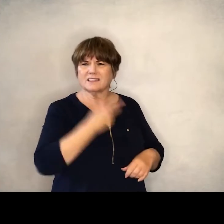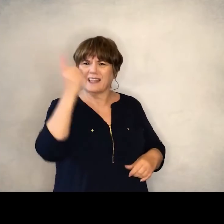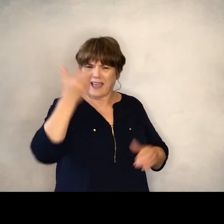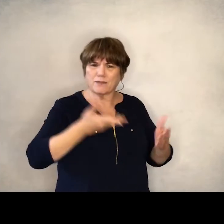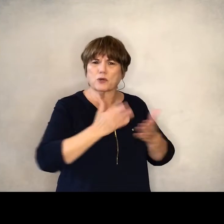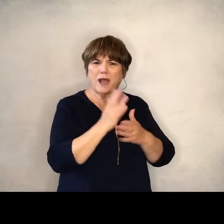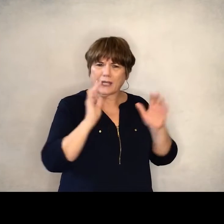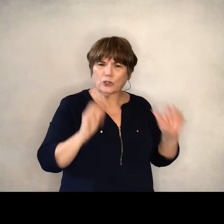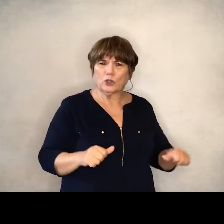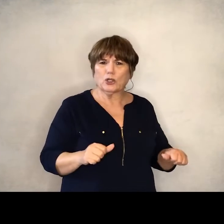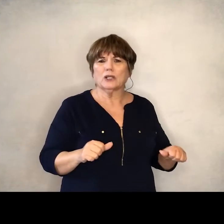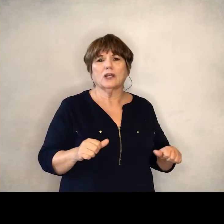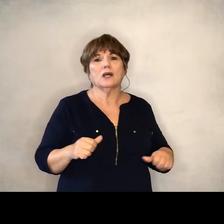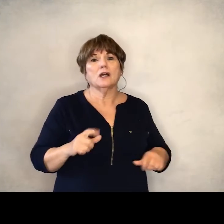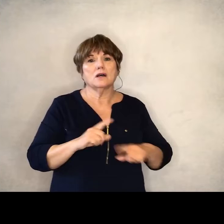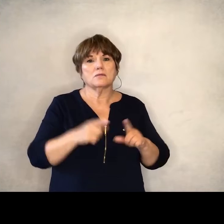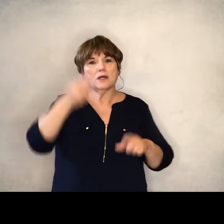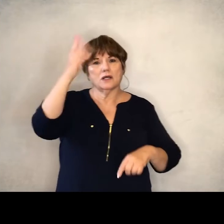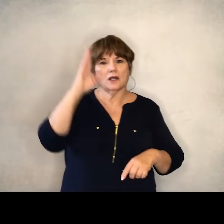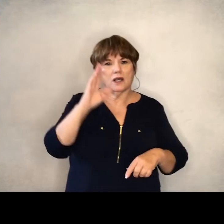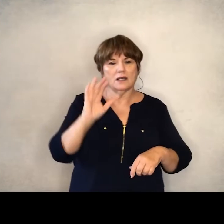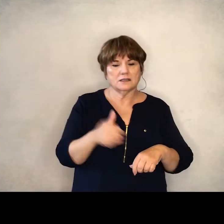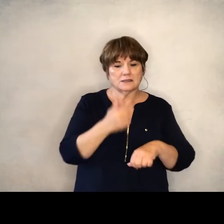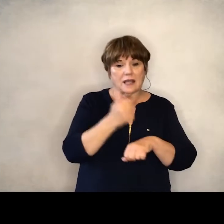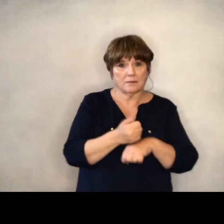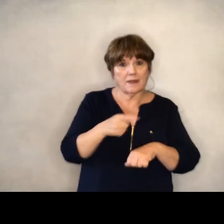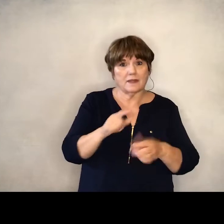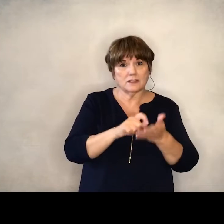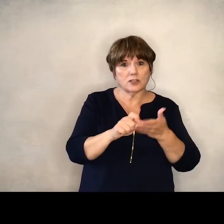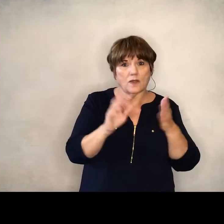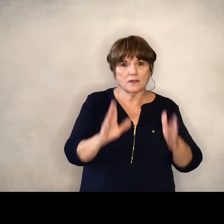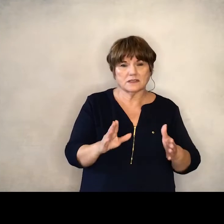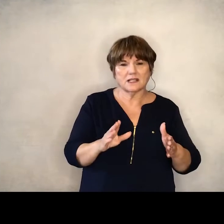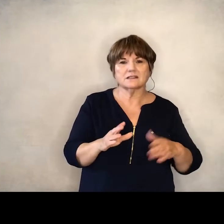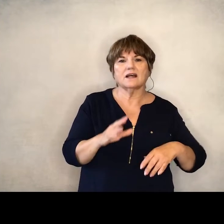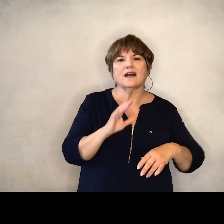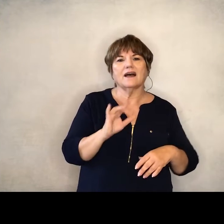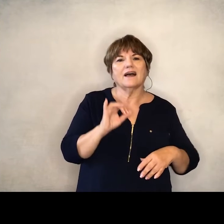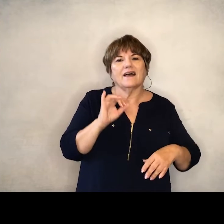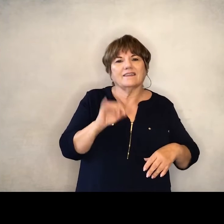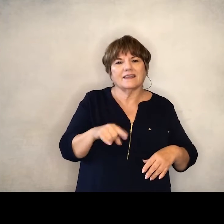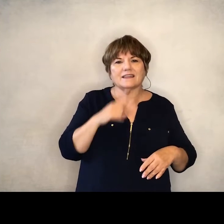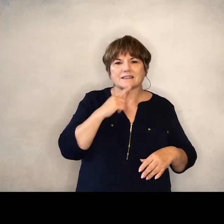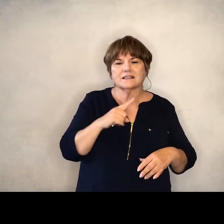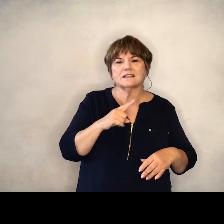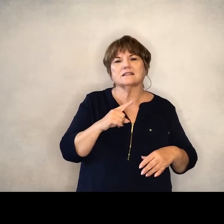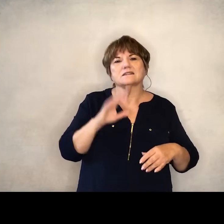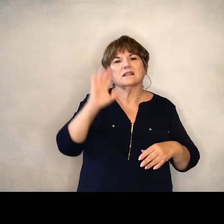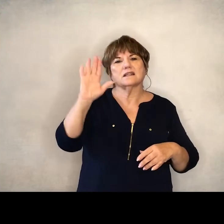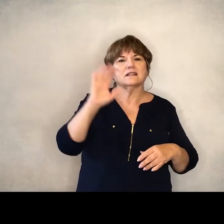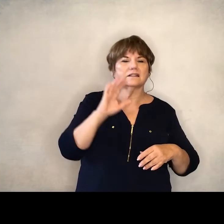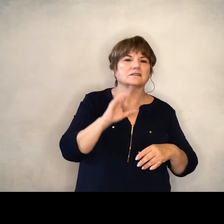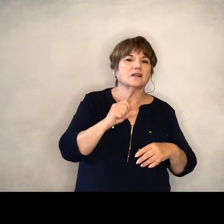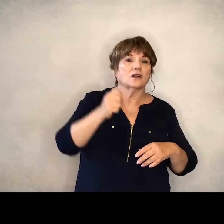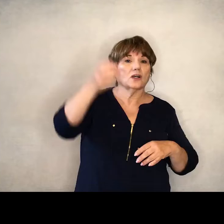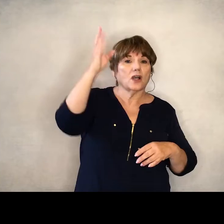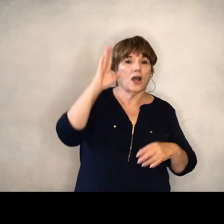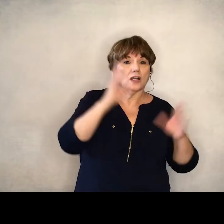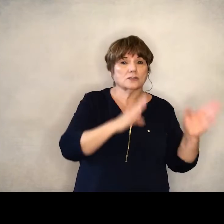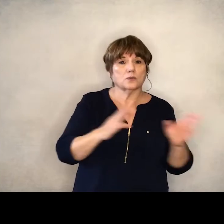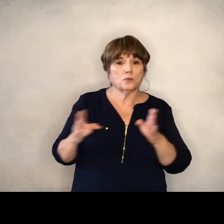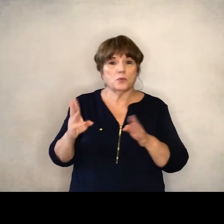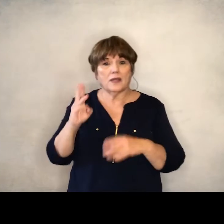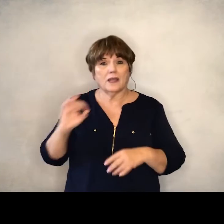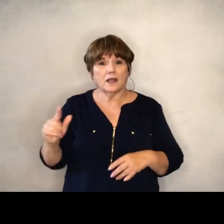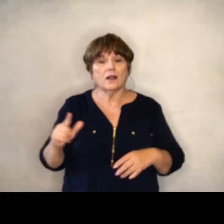God established what Weatherhead calls the circumstantial will of God. And this means that God goes to work in the